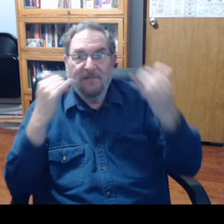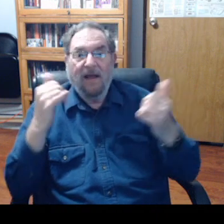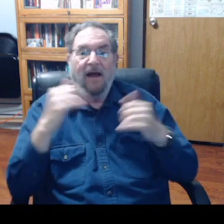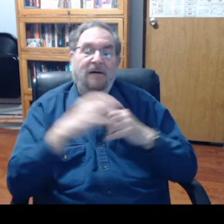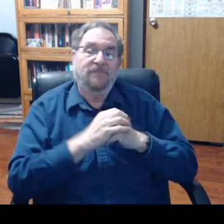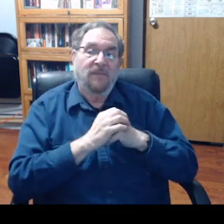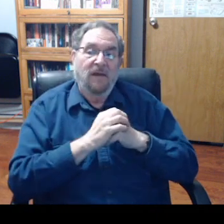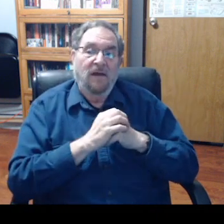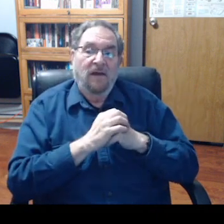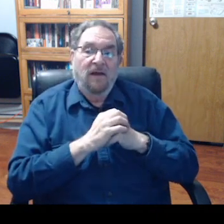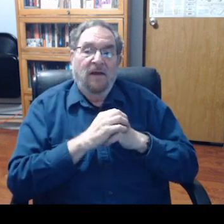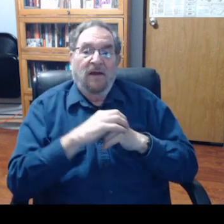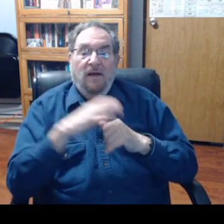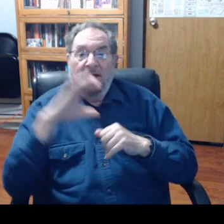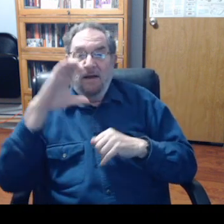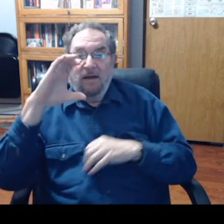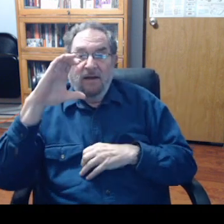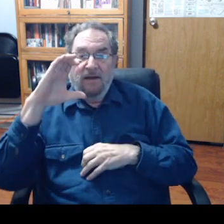Now,